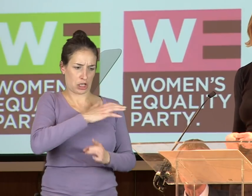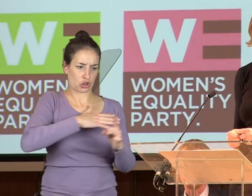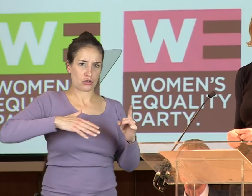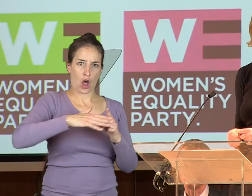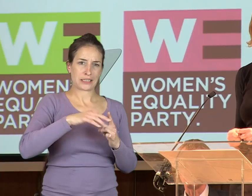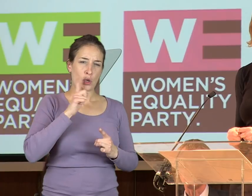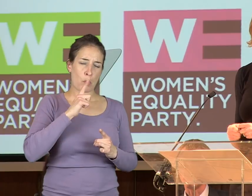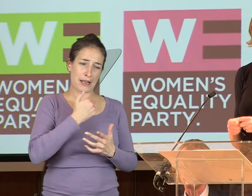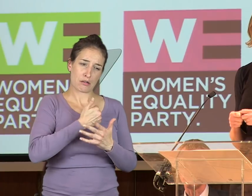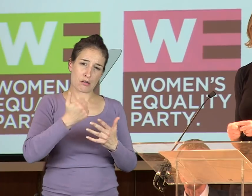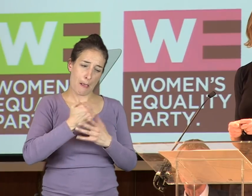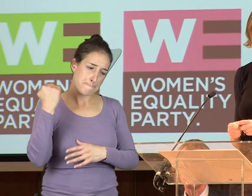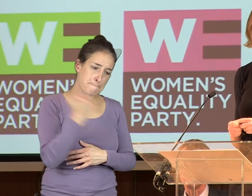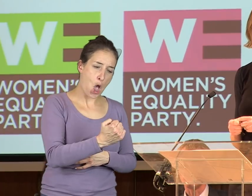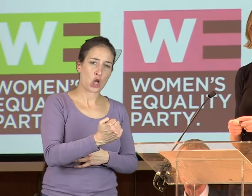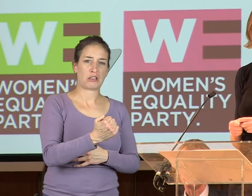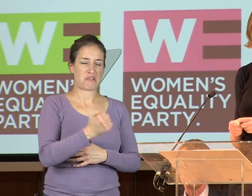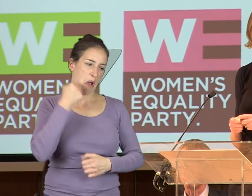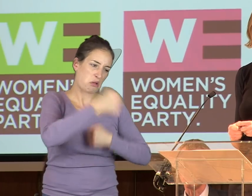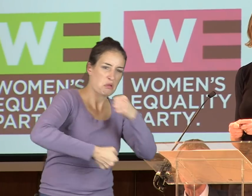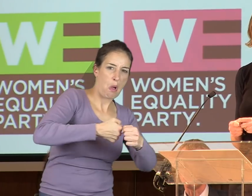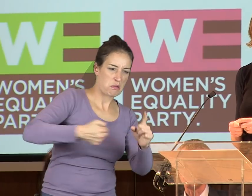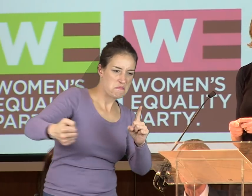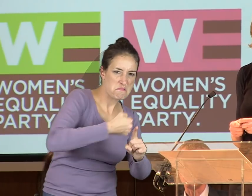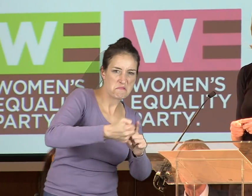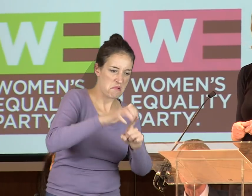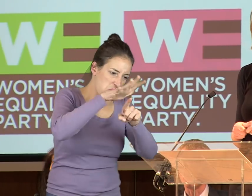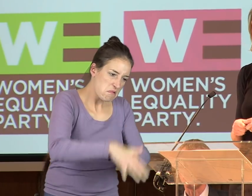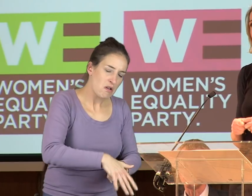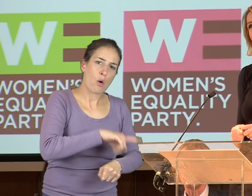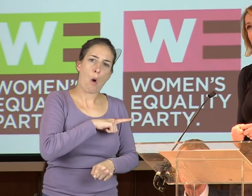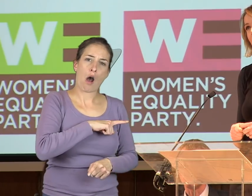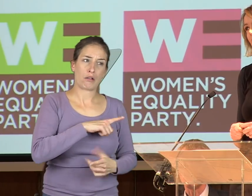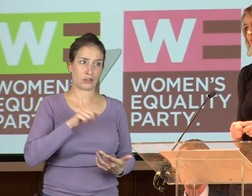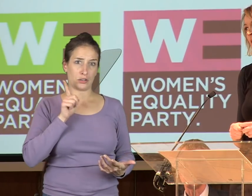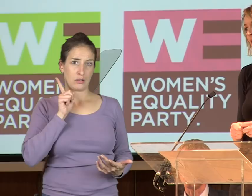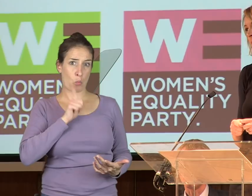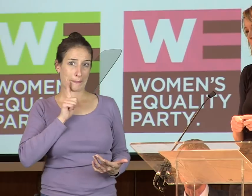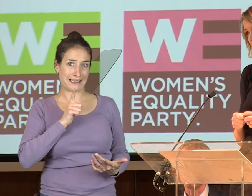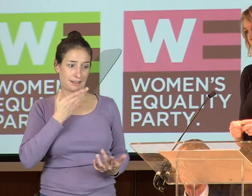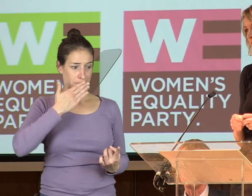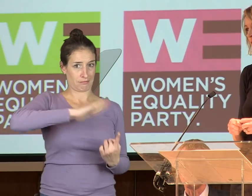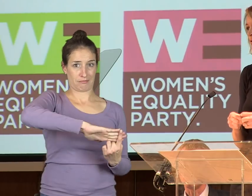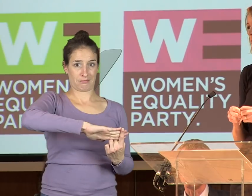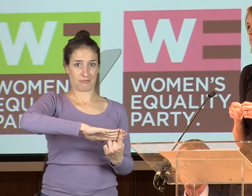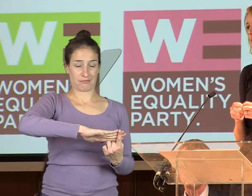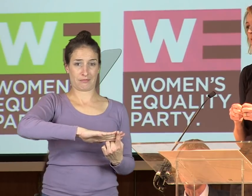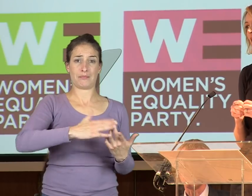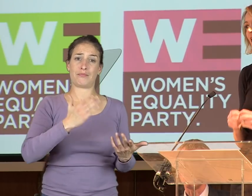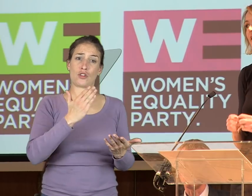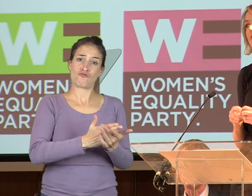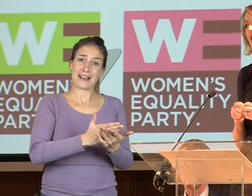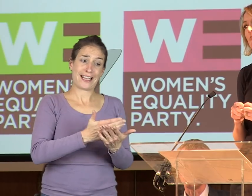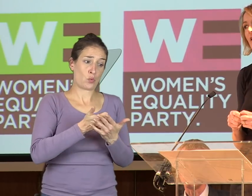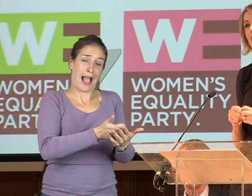of their gender. By diminishing women's freedom to participate in society, violence against women and girls remains one